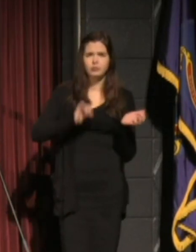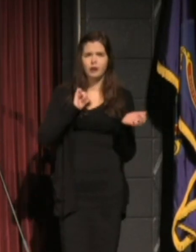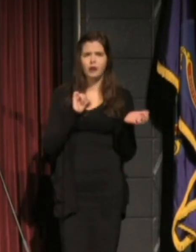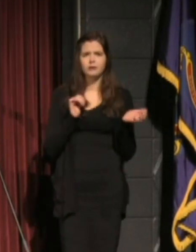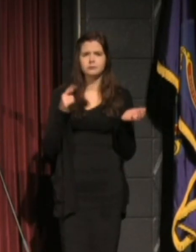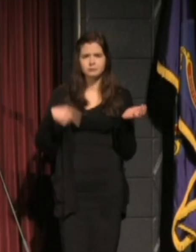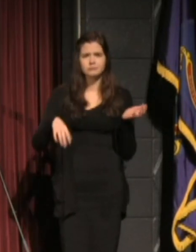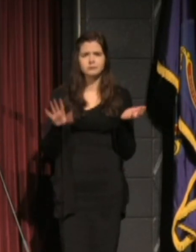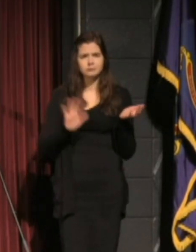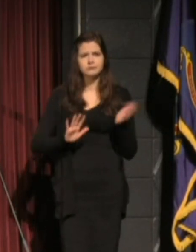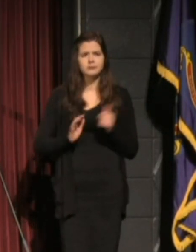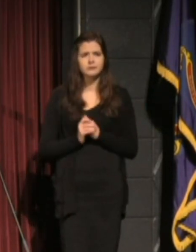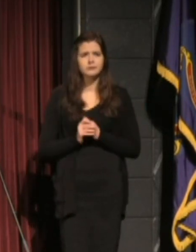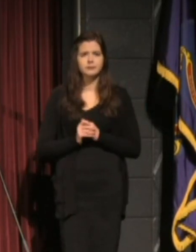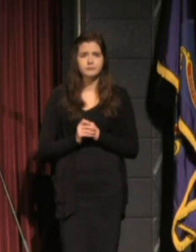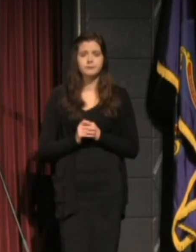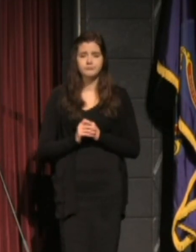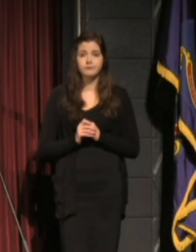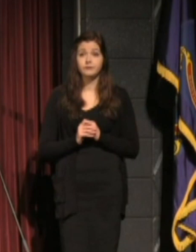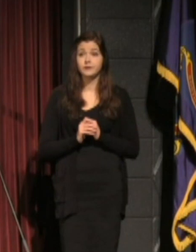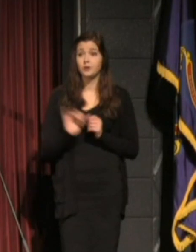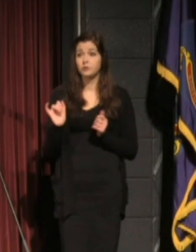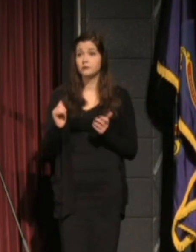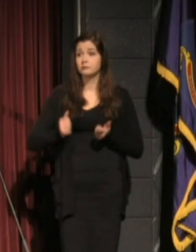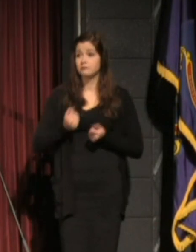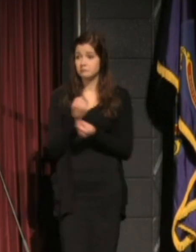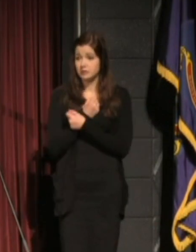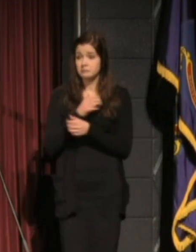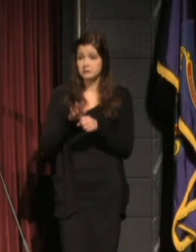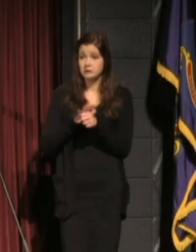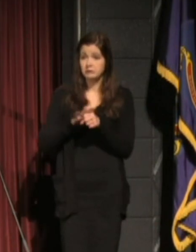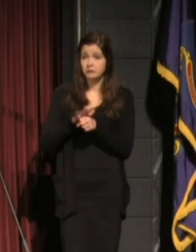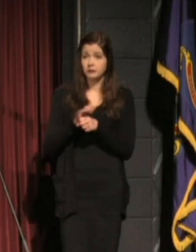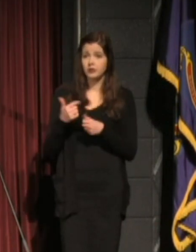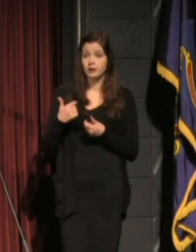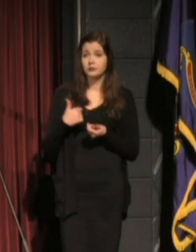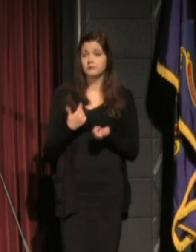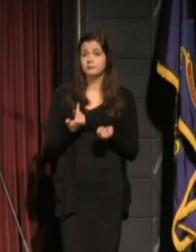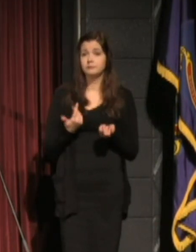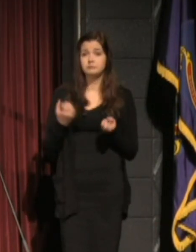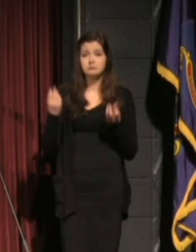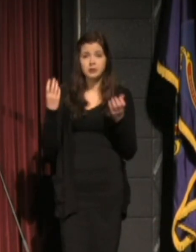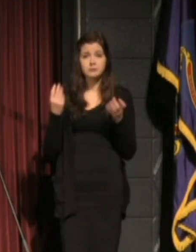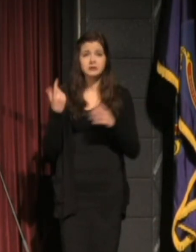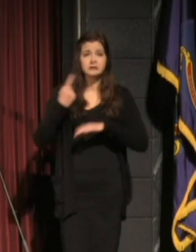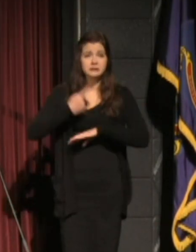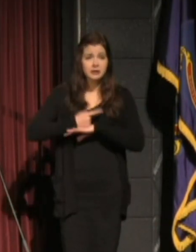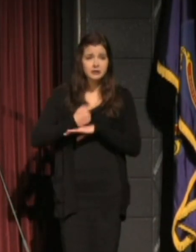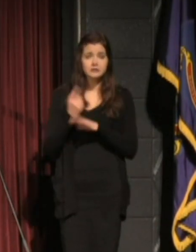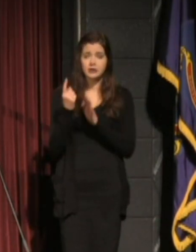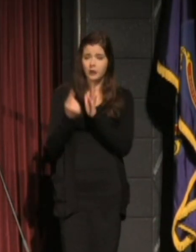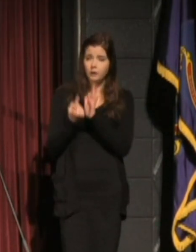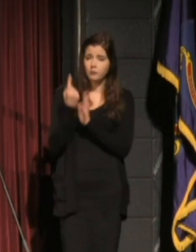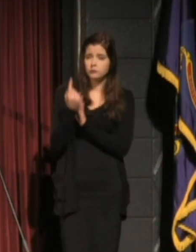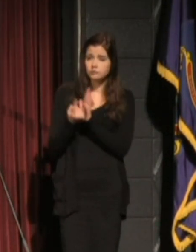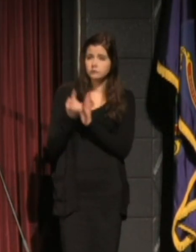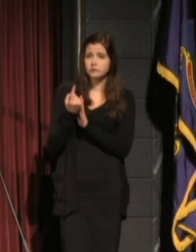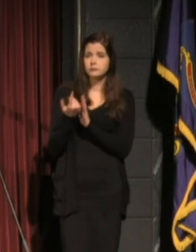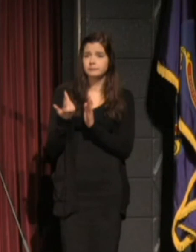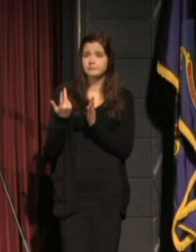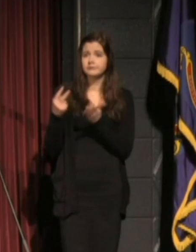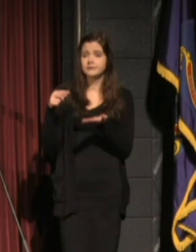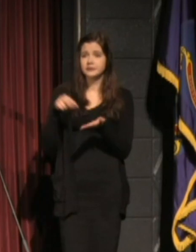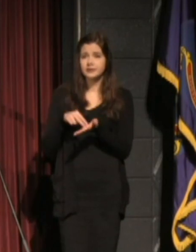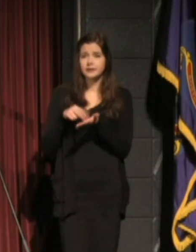this campus. I also love this area. I have spent many, many days and hours standing